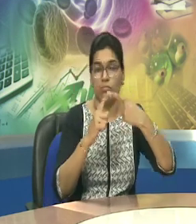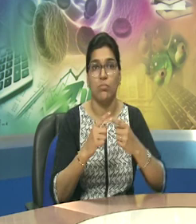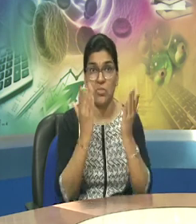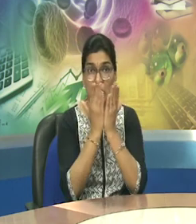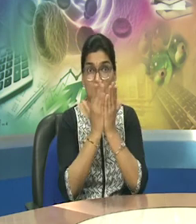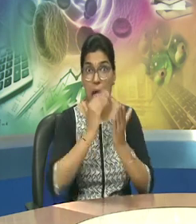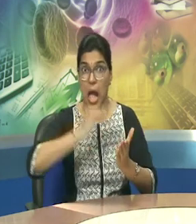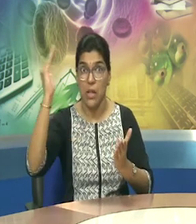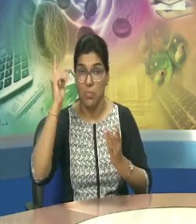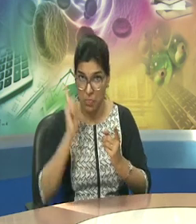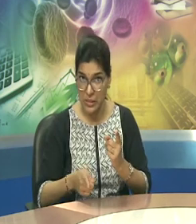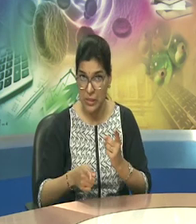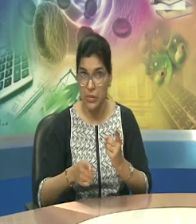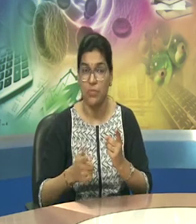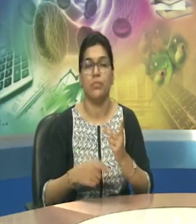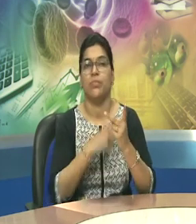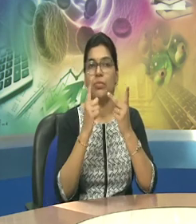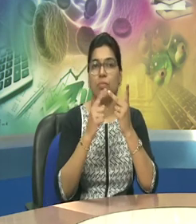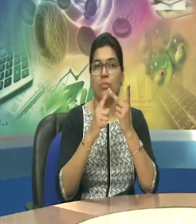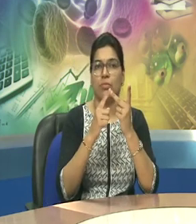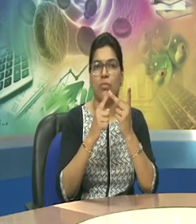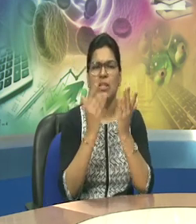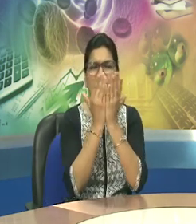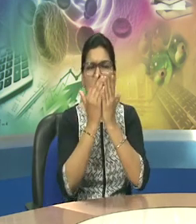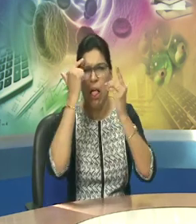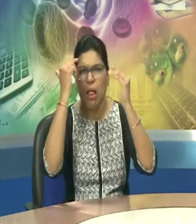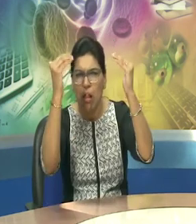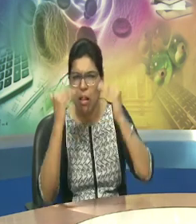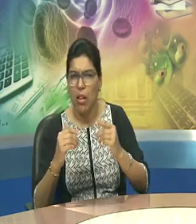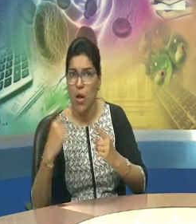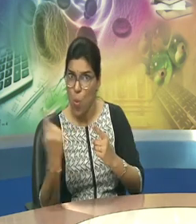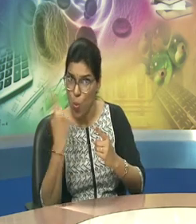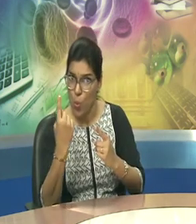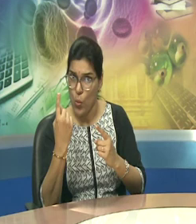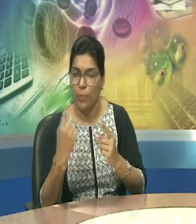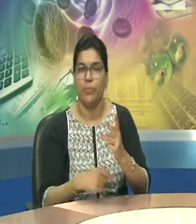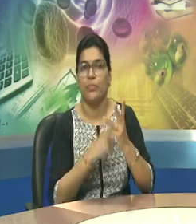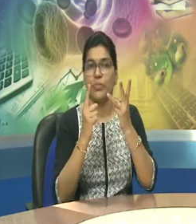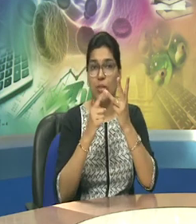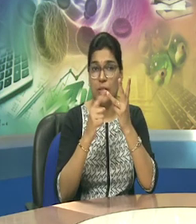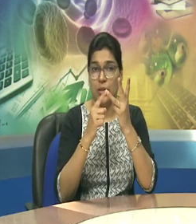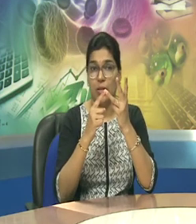Question 4. Who can start a business? First, only highly educated